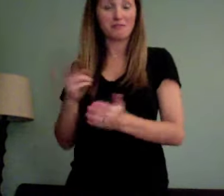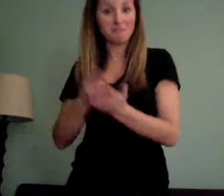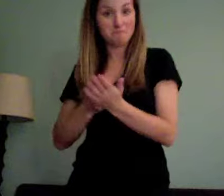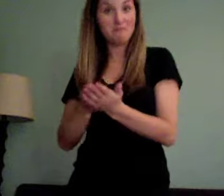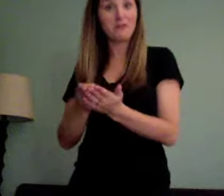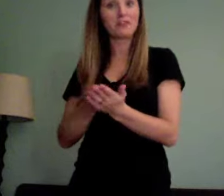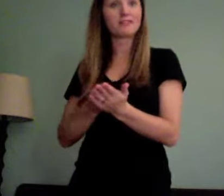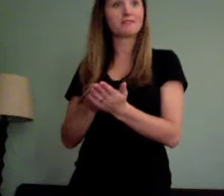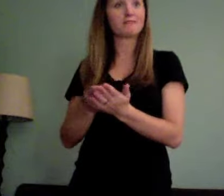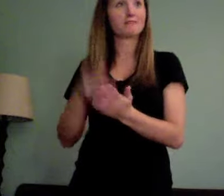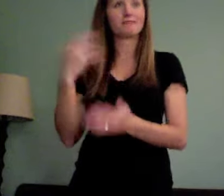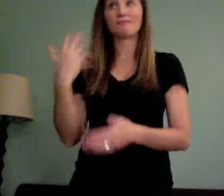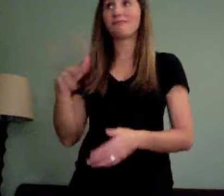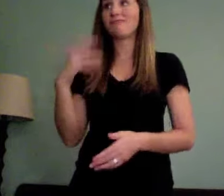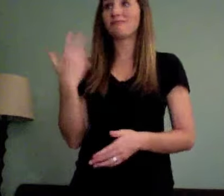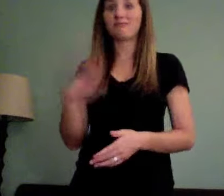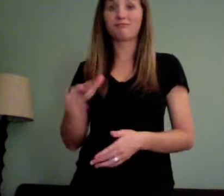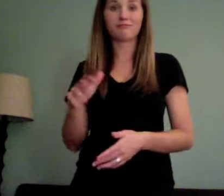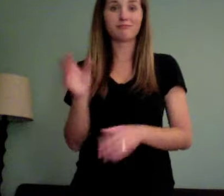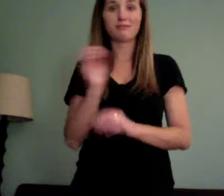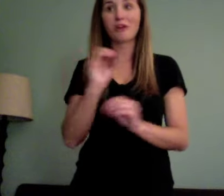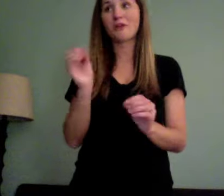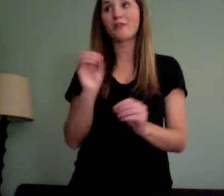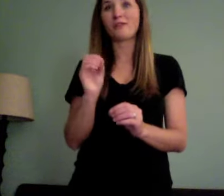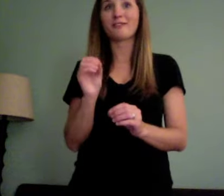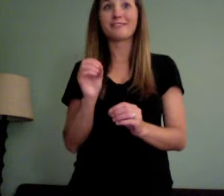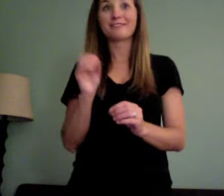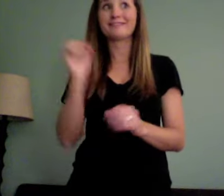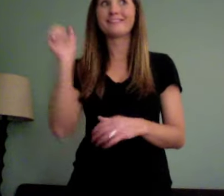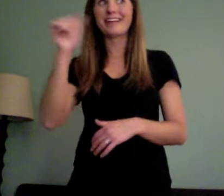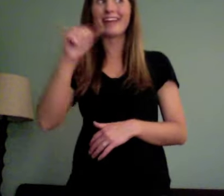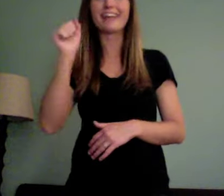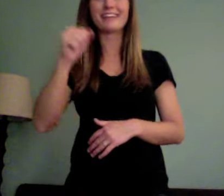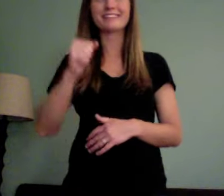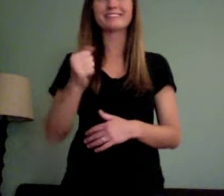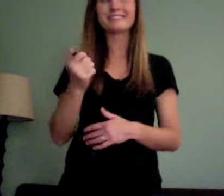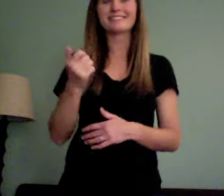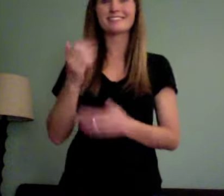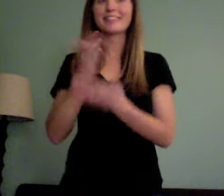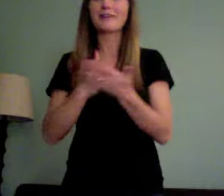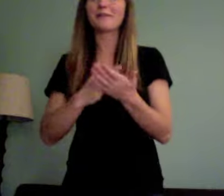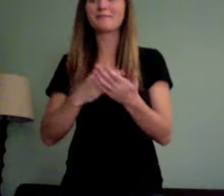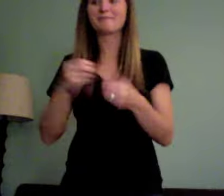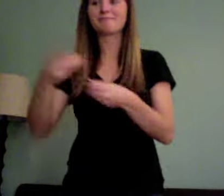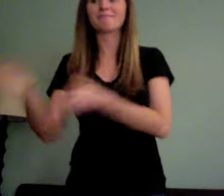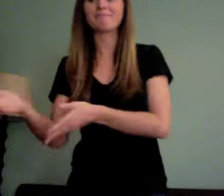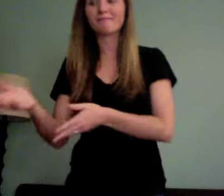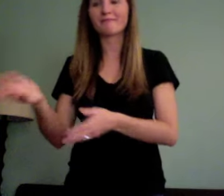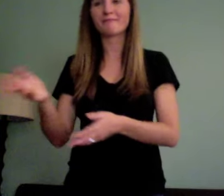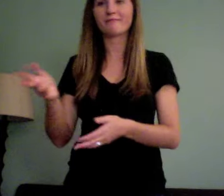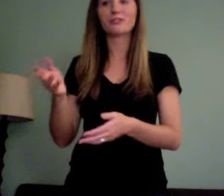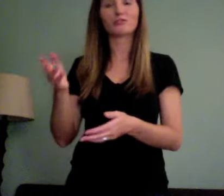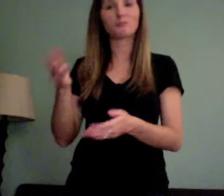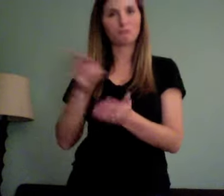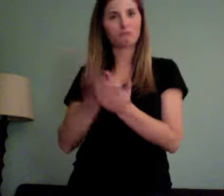No exaggeration. Just a simple answer. Straightforward and upfront. And that's what Jesus